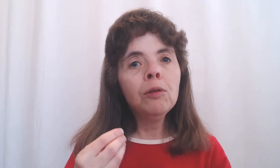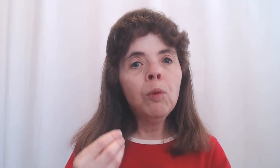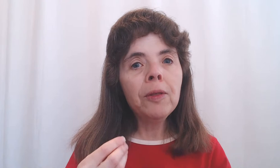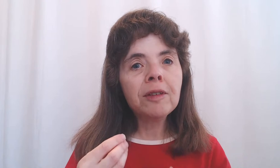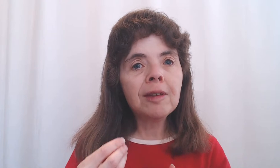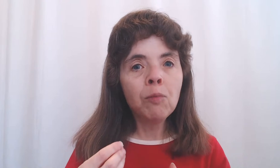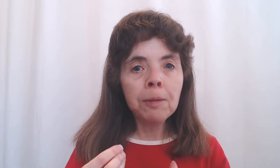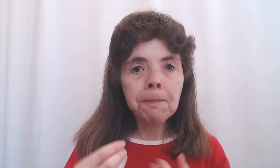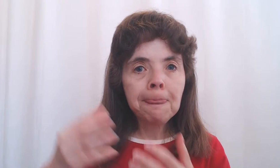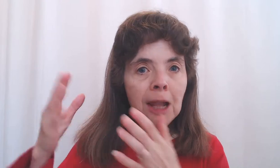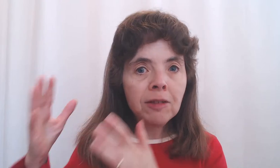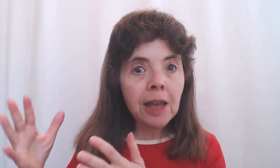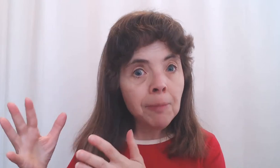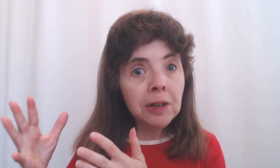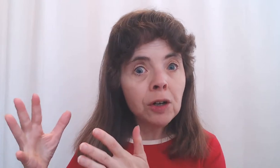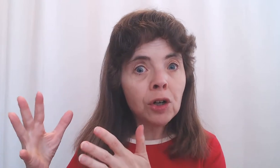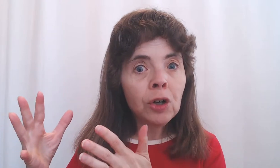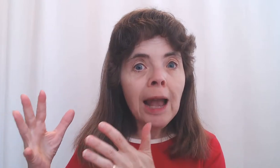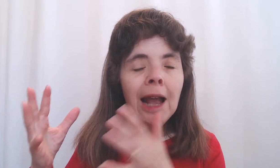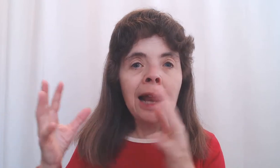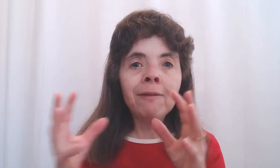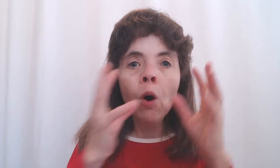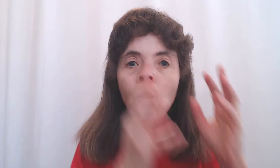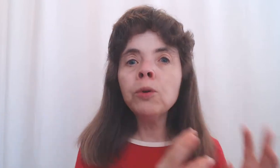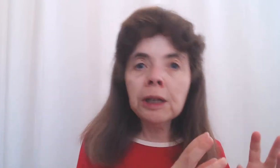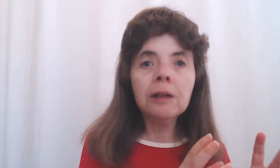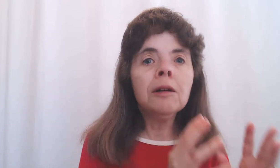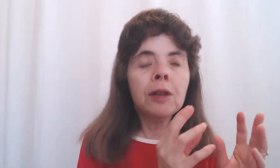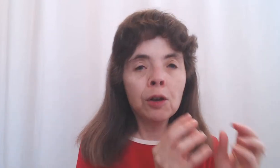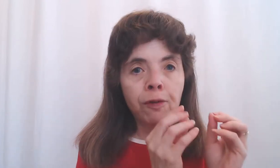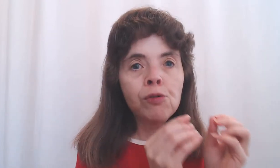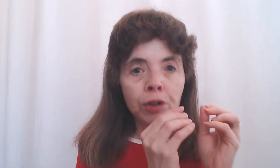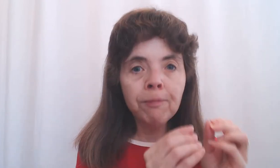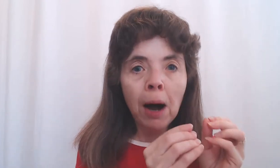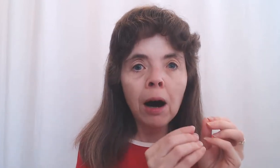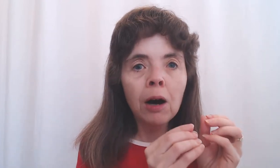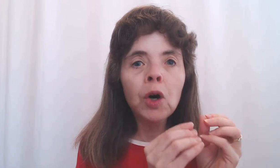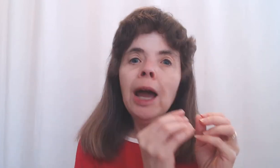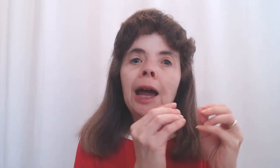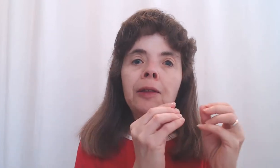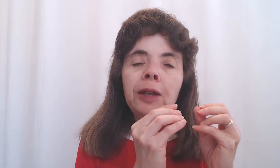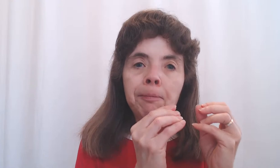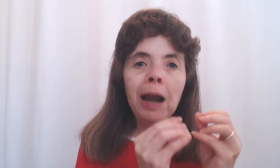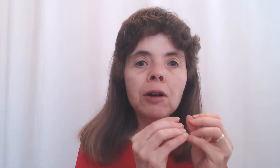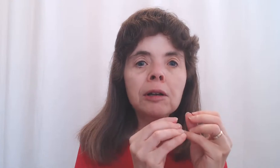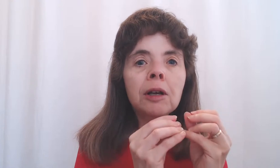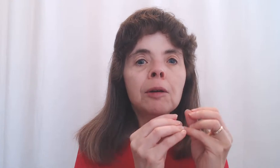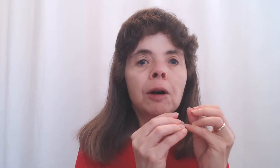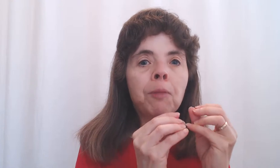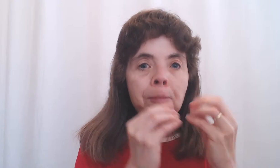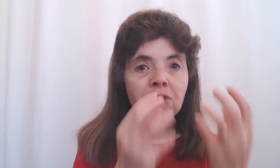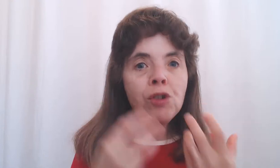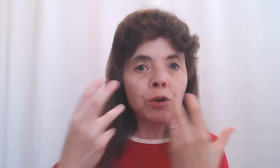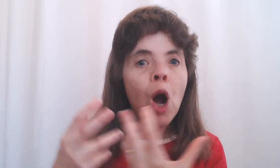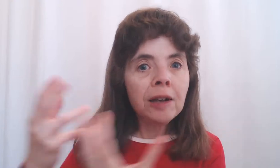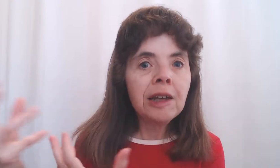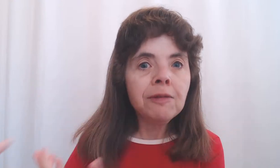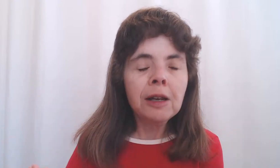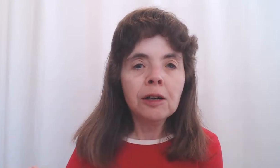with someone skeptical and have only the conversion of Paul and the apparent propositional content that it